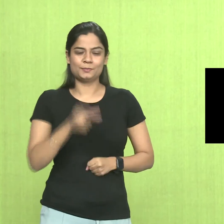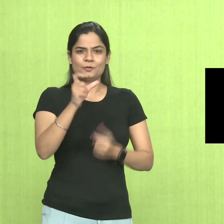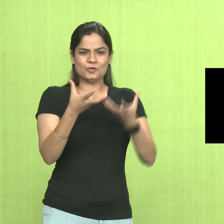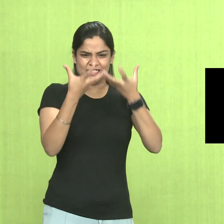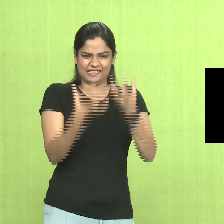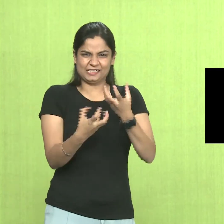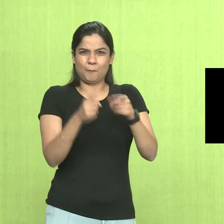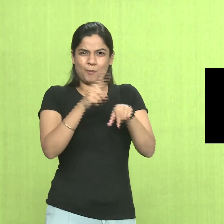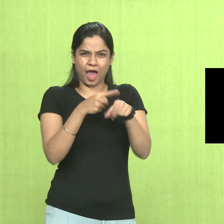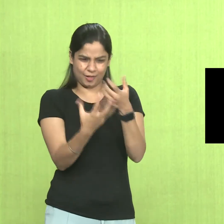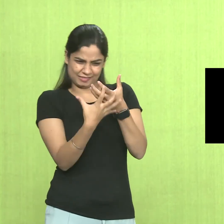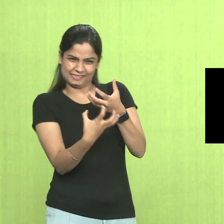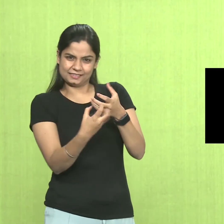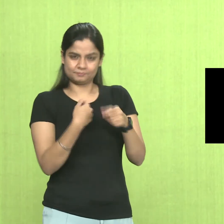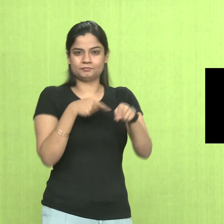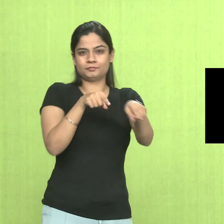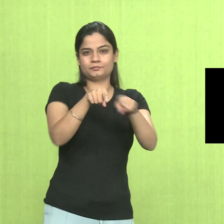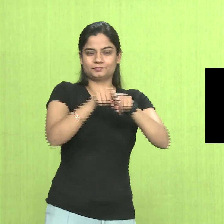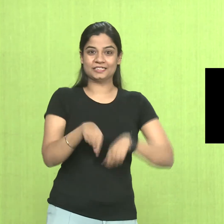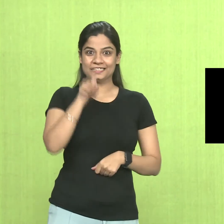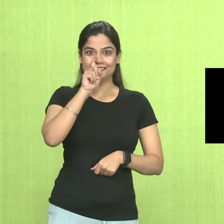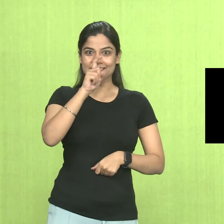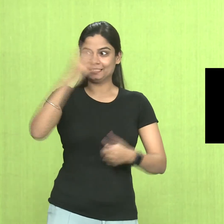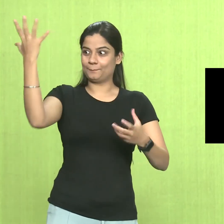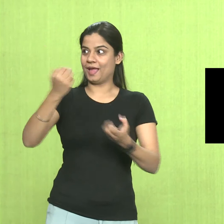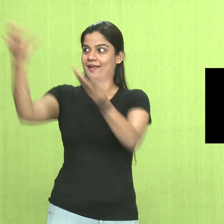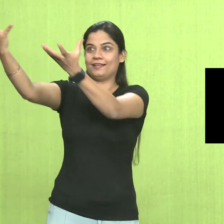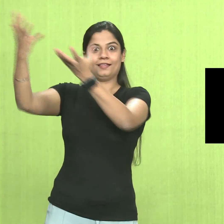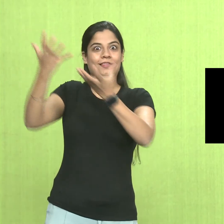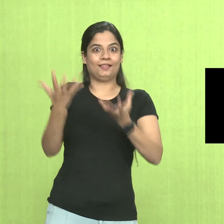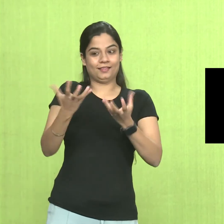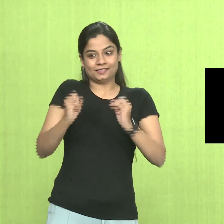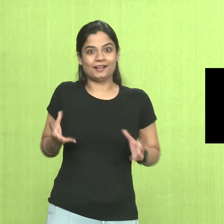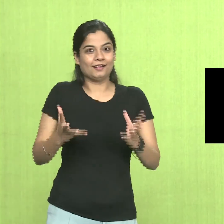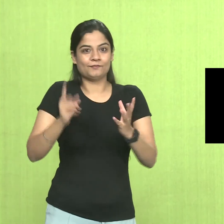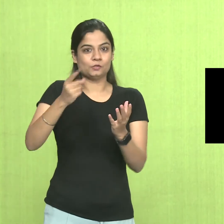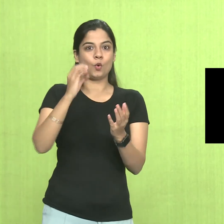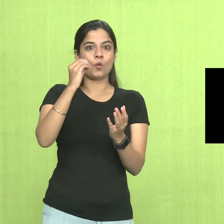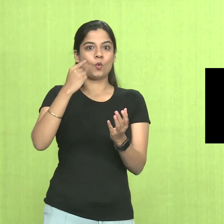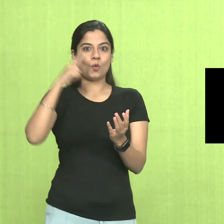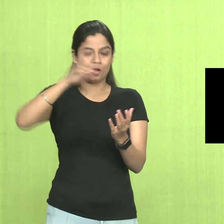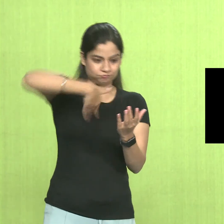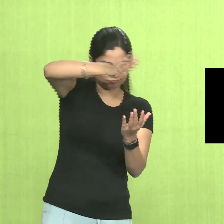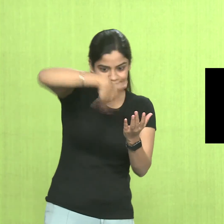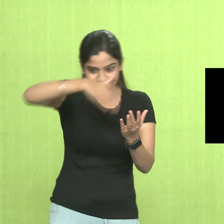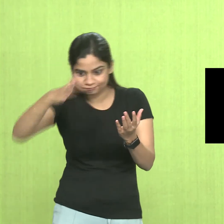So roasting is brought in direct heat contact. For example, you buy a chicken, you coat it with